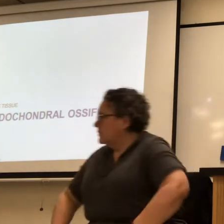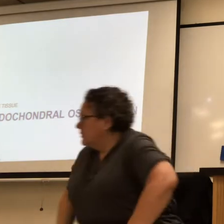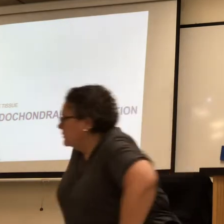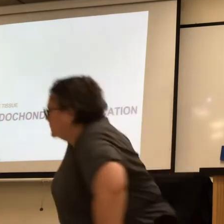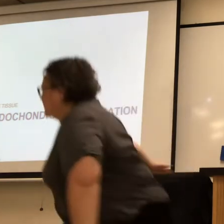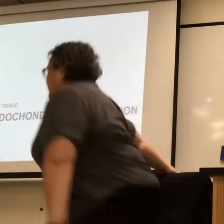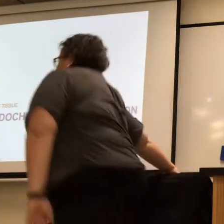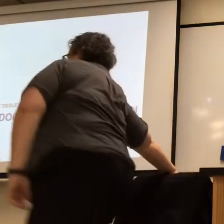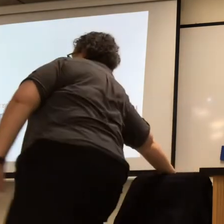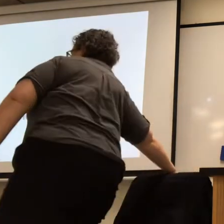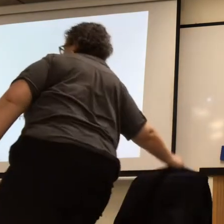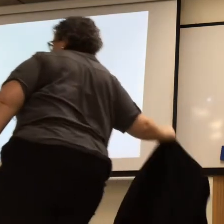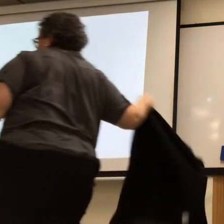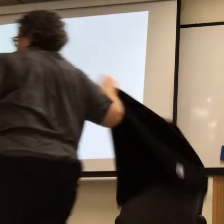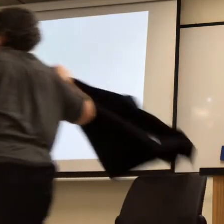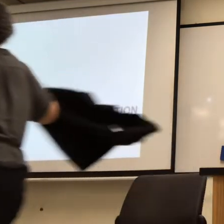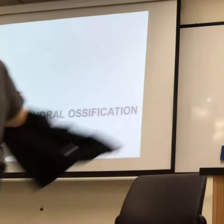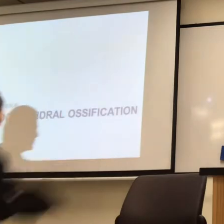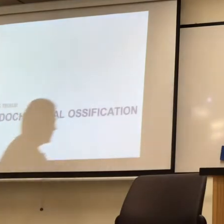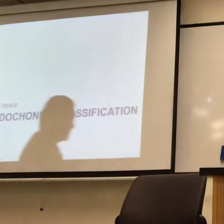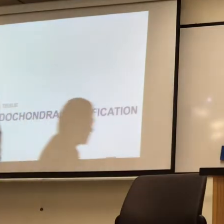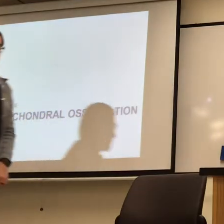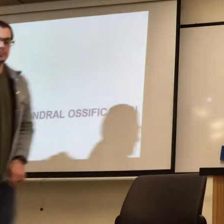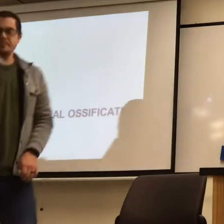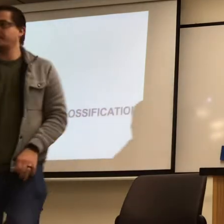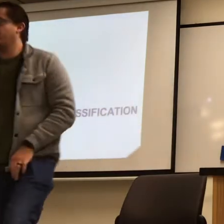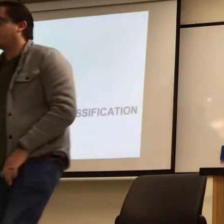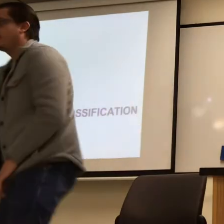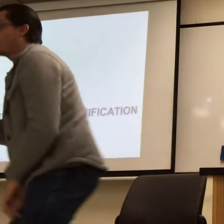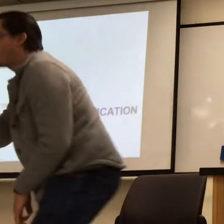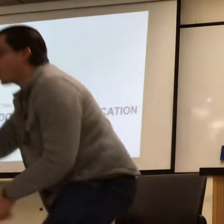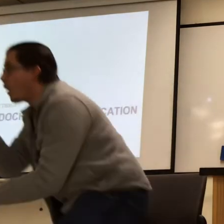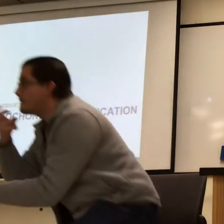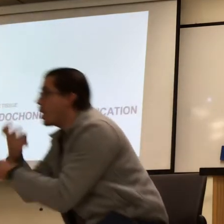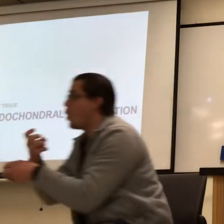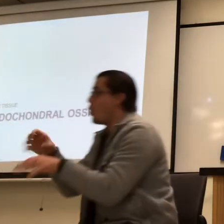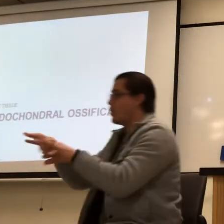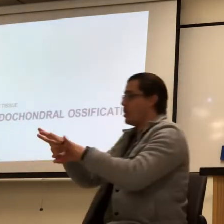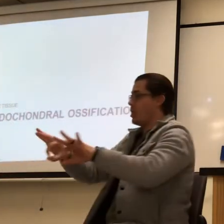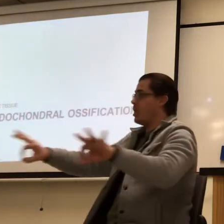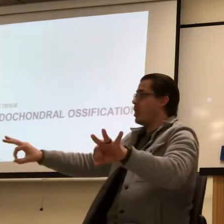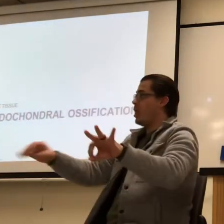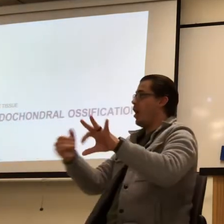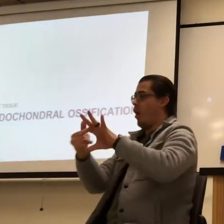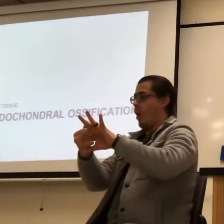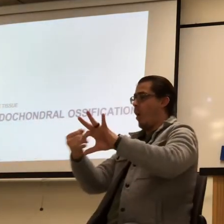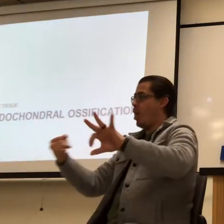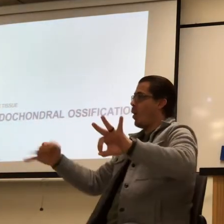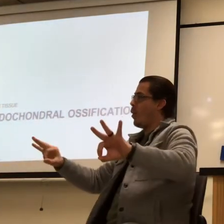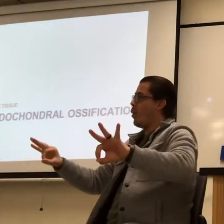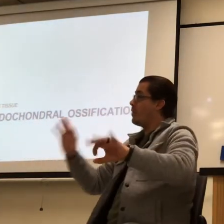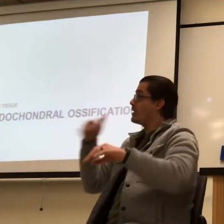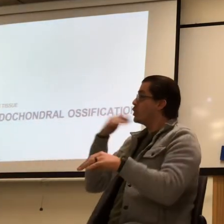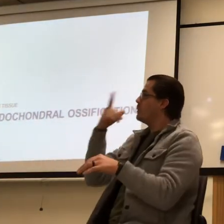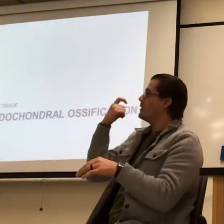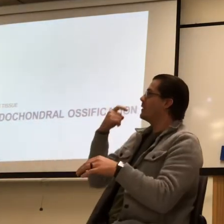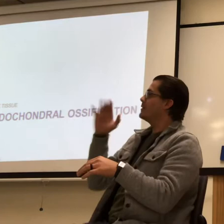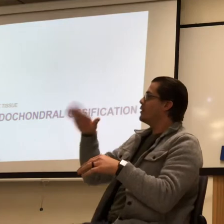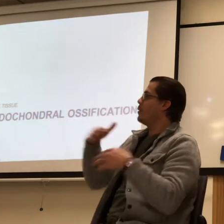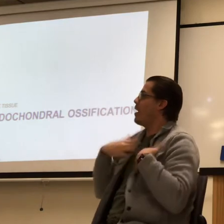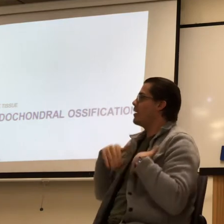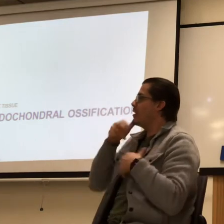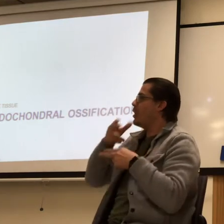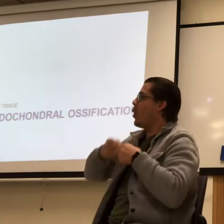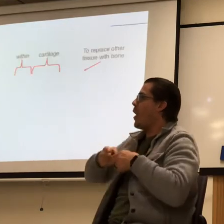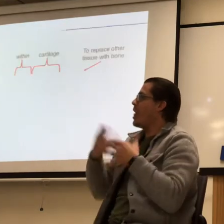But it's good that our bones are hollowed out. So that way we don't, you know, weigh so much. It'd be too hard to